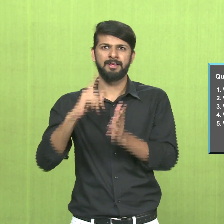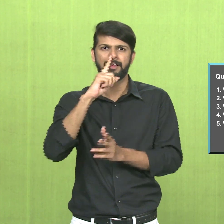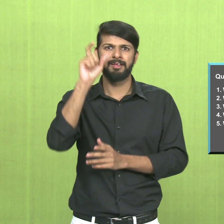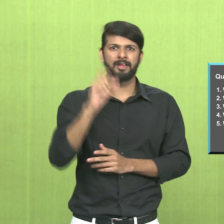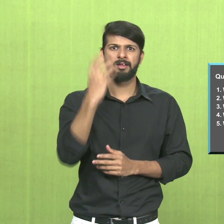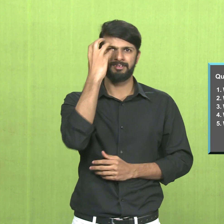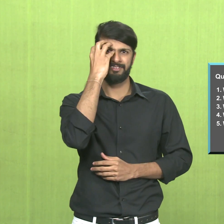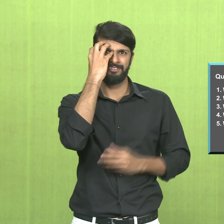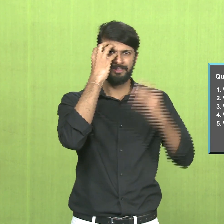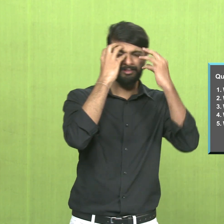who was Dora Maar?